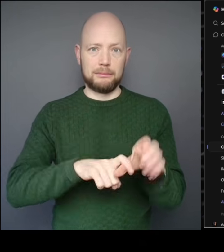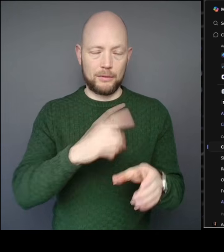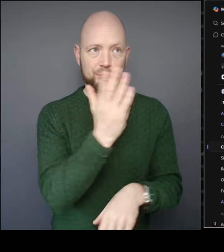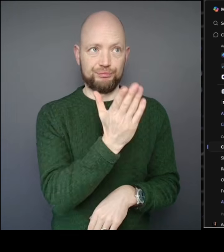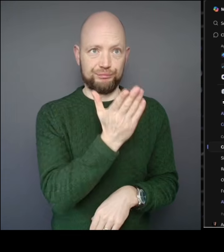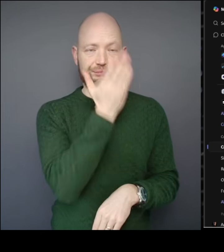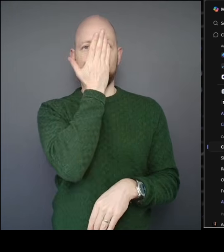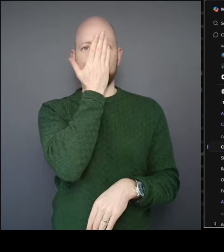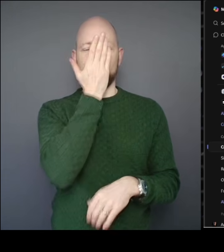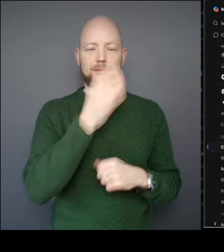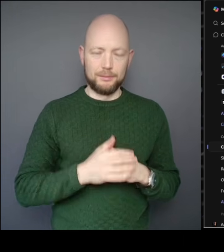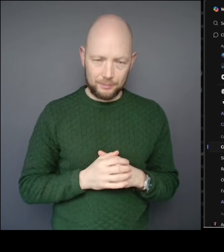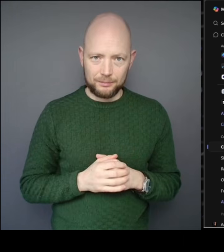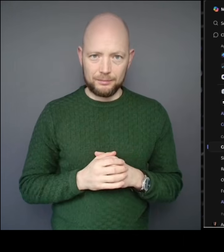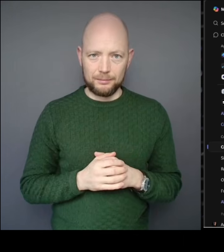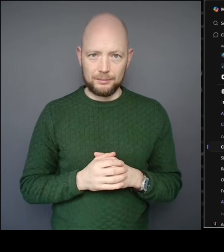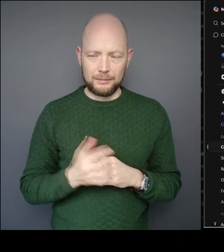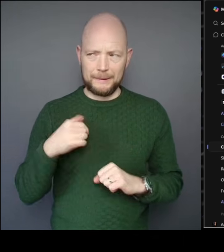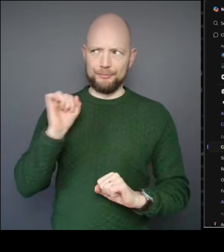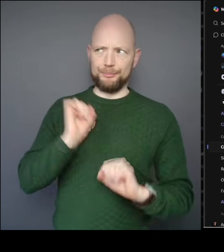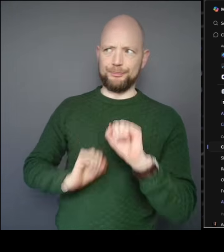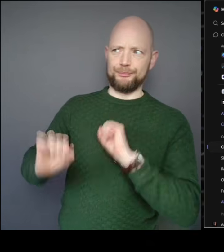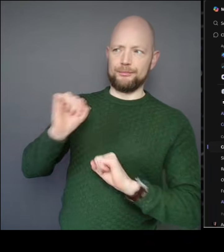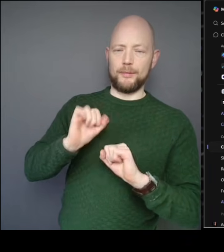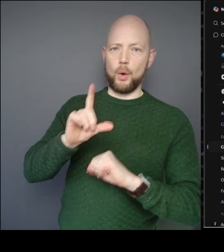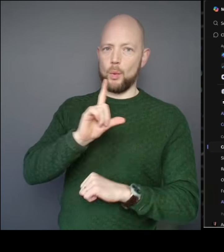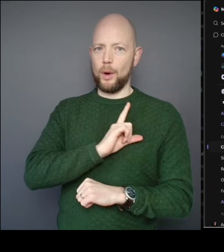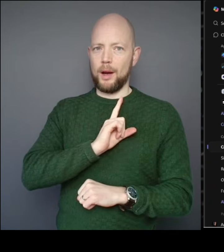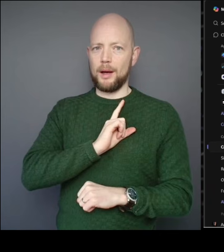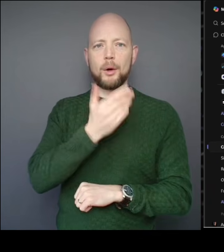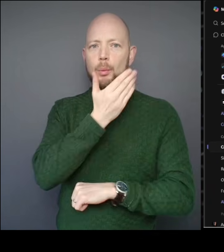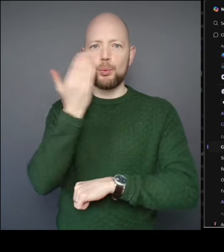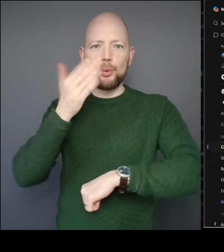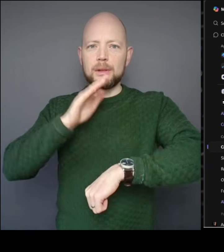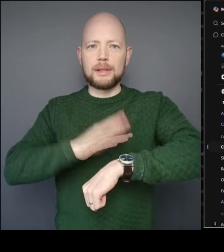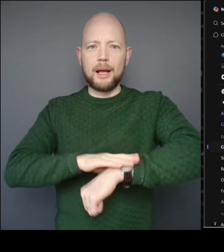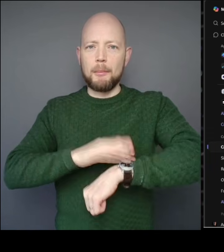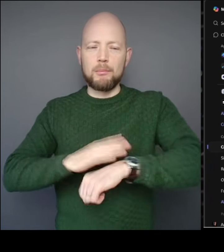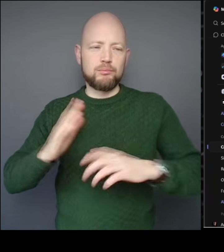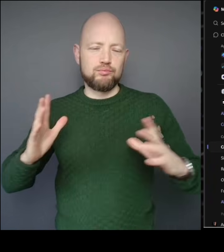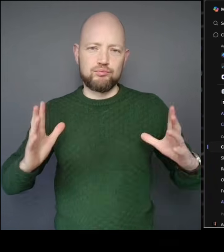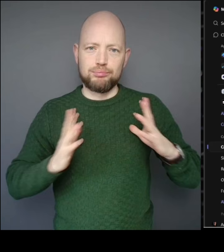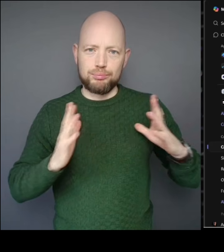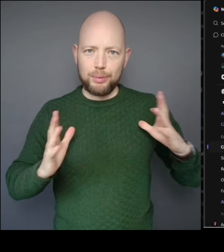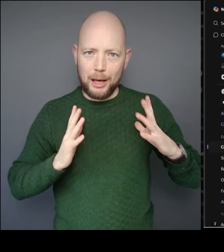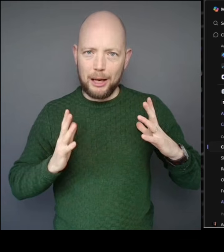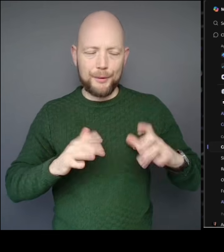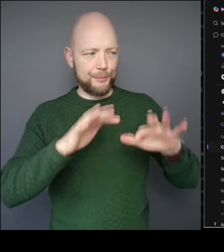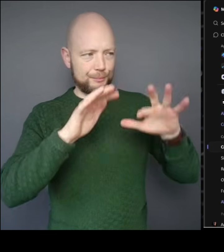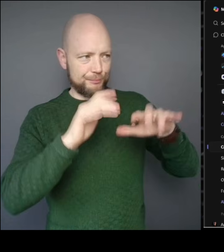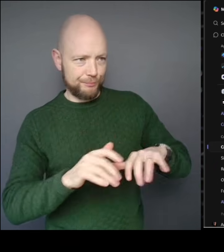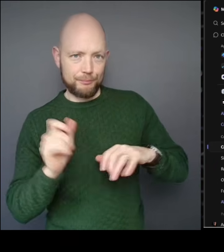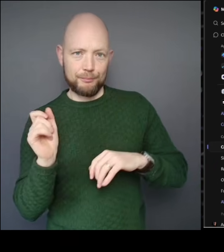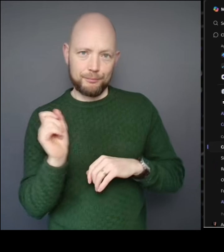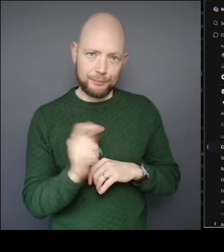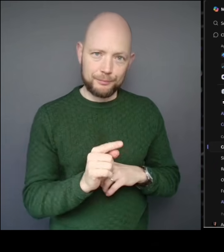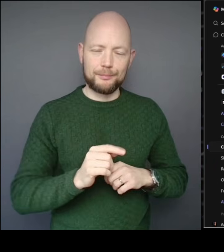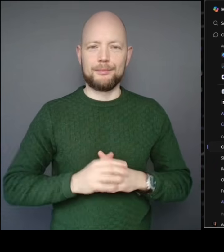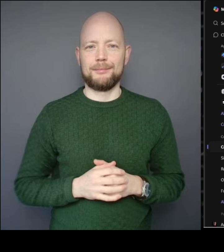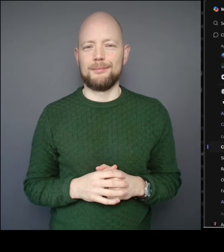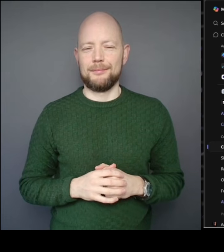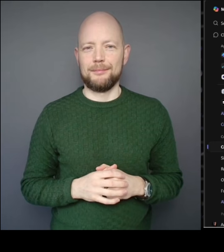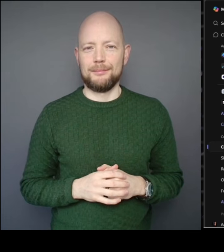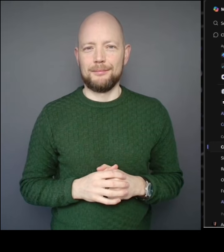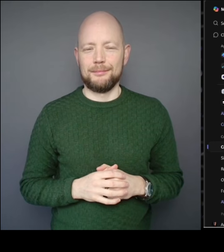a last minute meeting, my hesitation is don't have enough time to